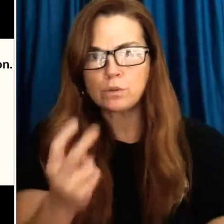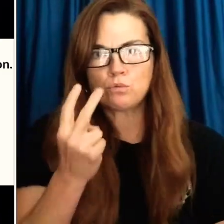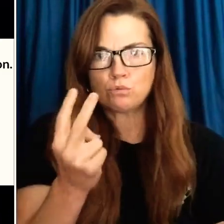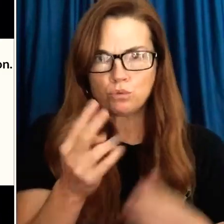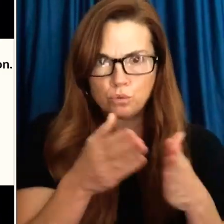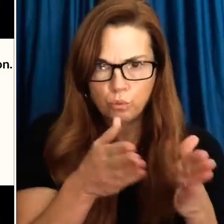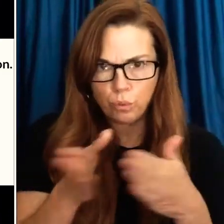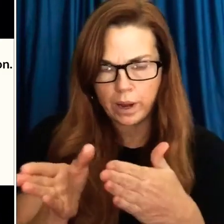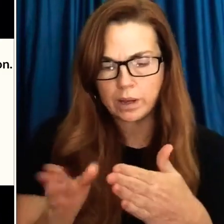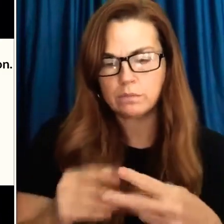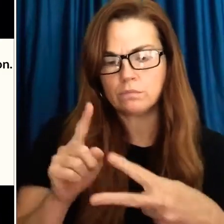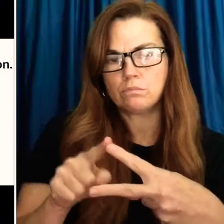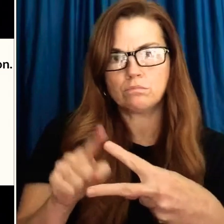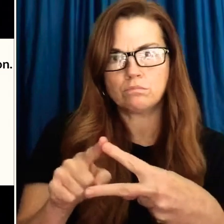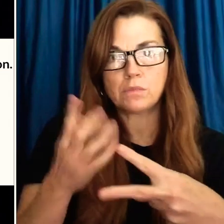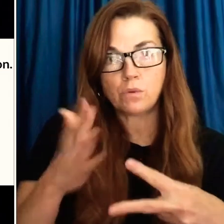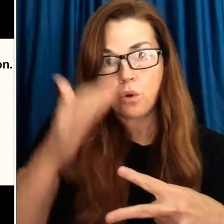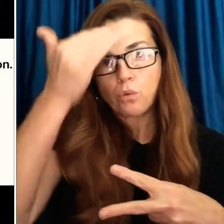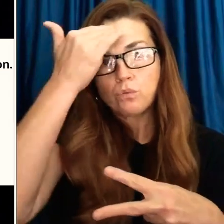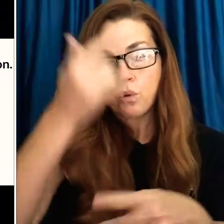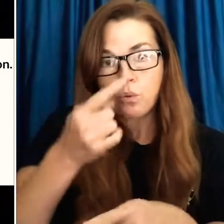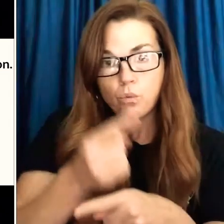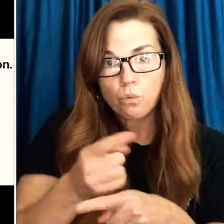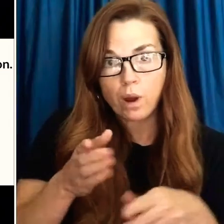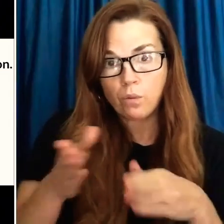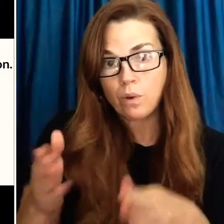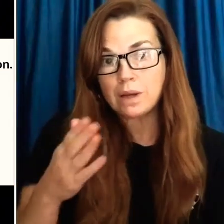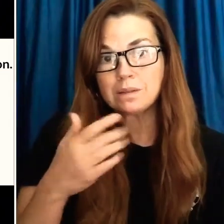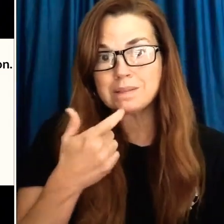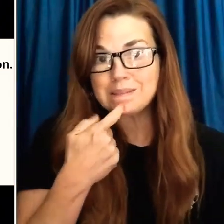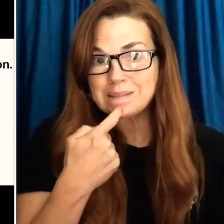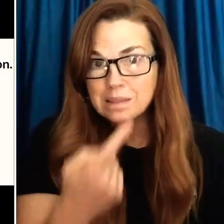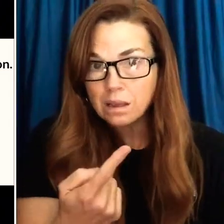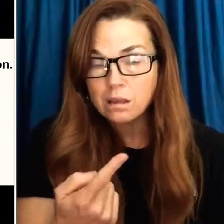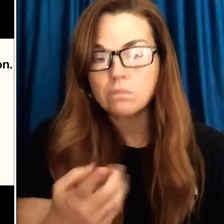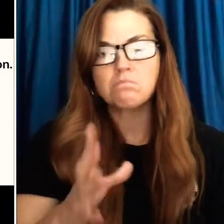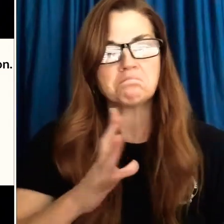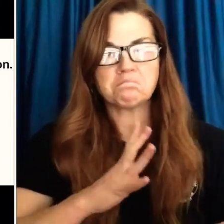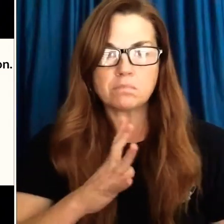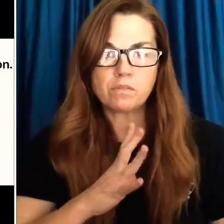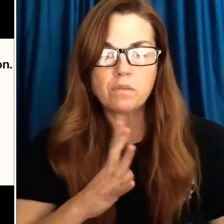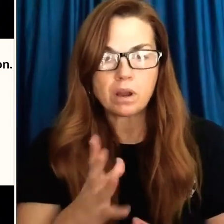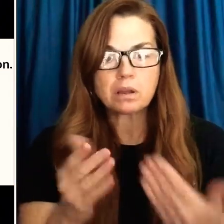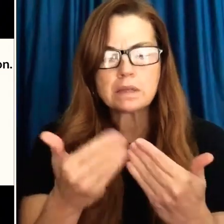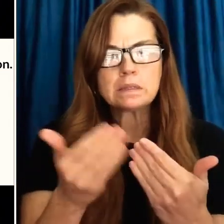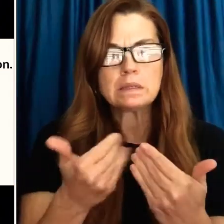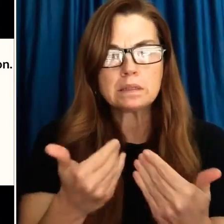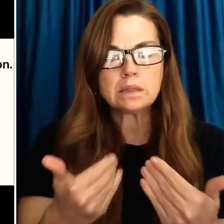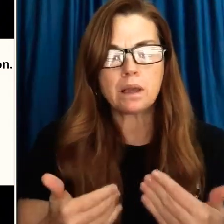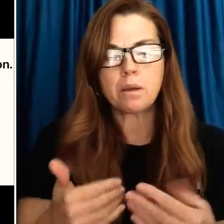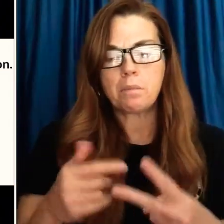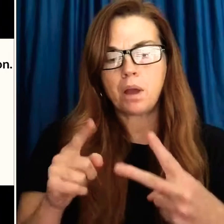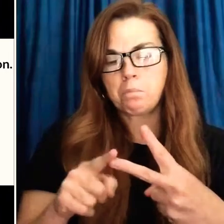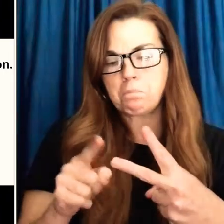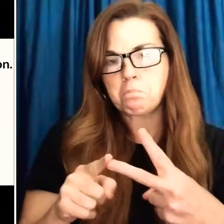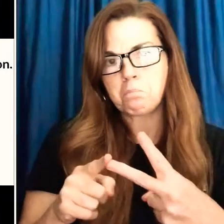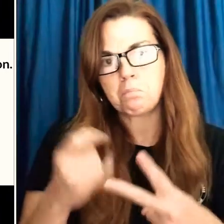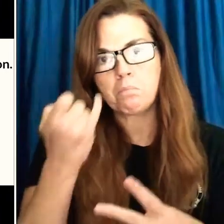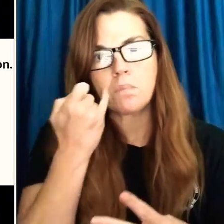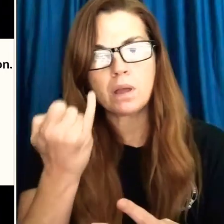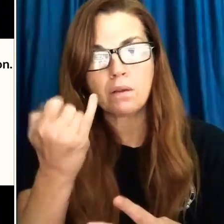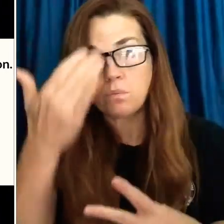know how to properly say this decimal, then it should be easy to turn it into a fraction. But if you don't know how to